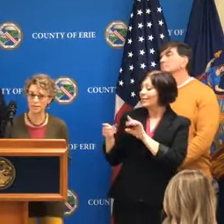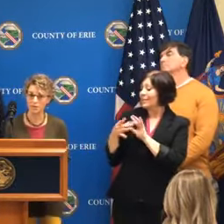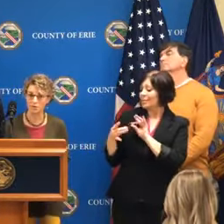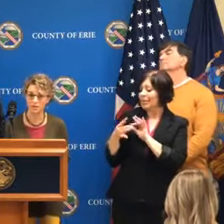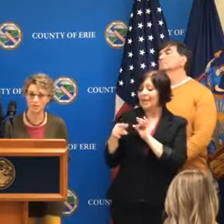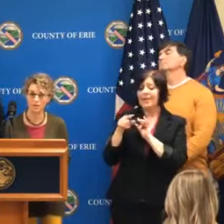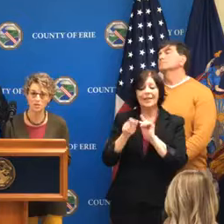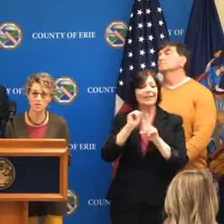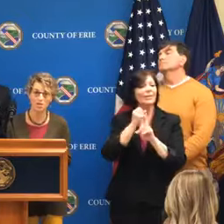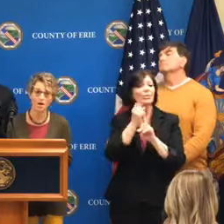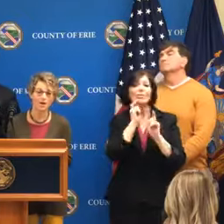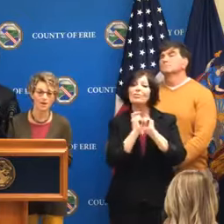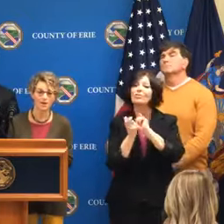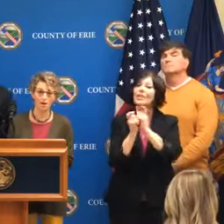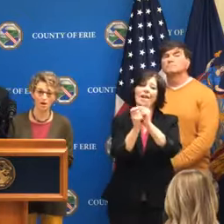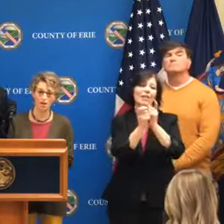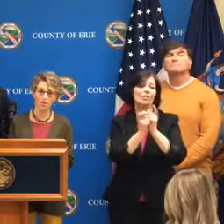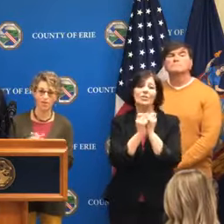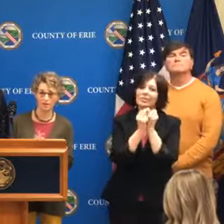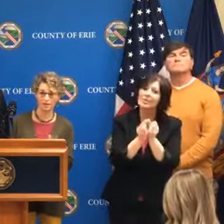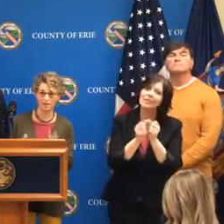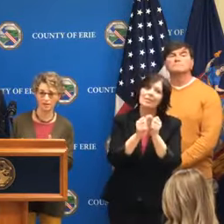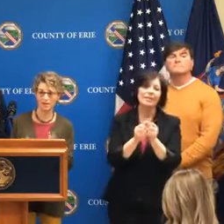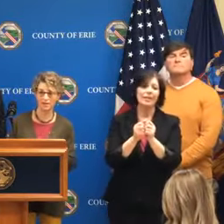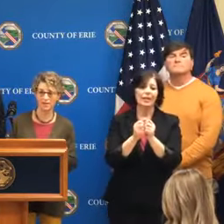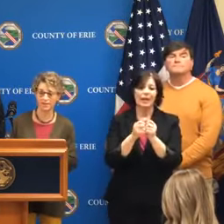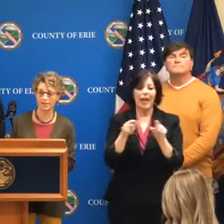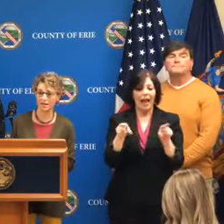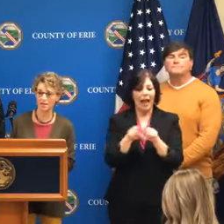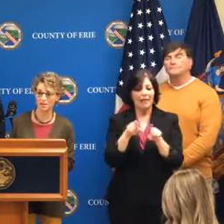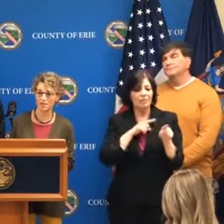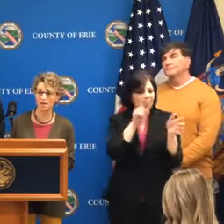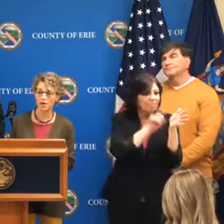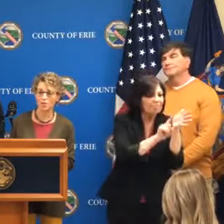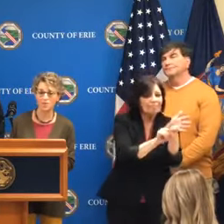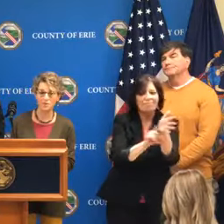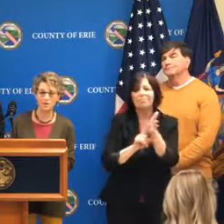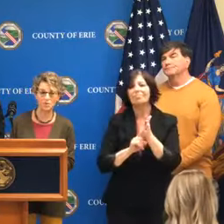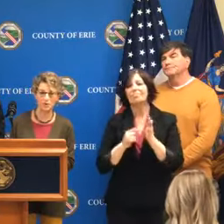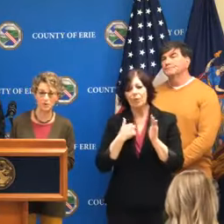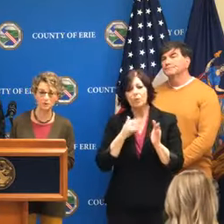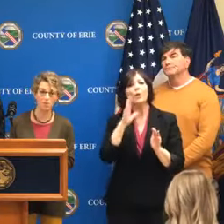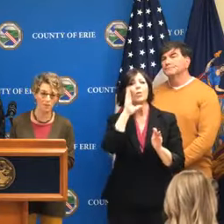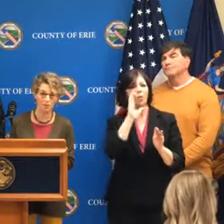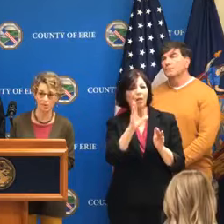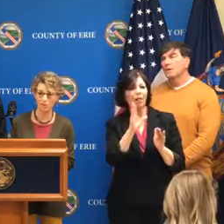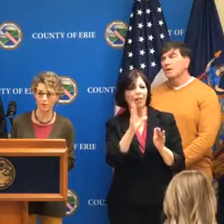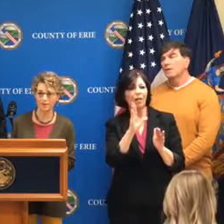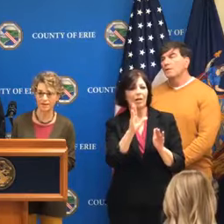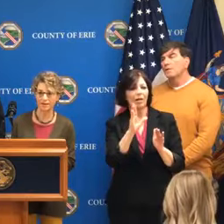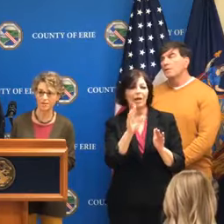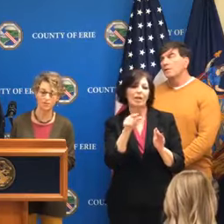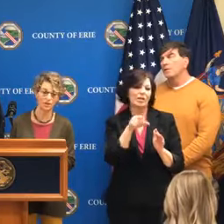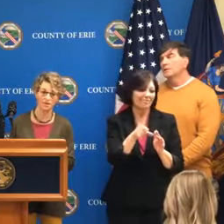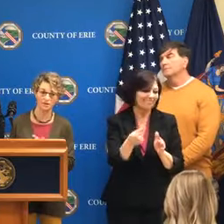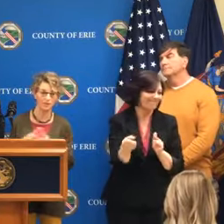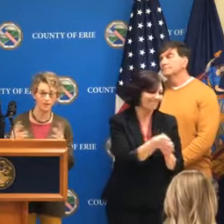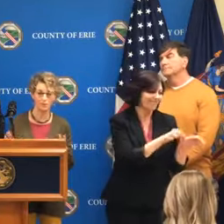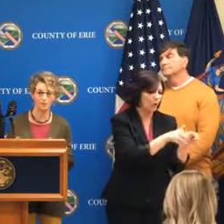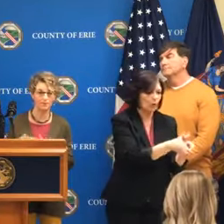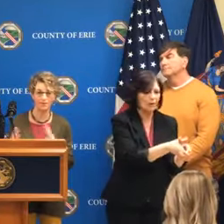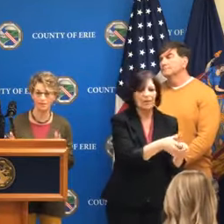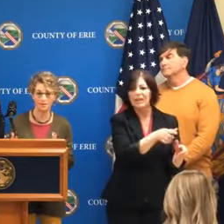fluid situation. So as we conduct the case investigations, we will put more people in quarantine. And because